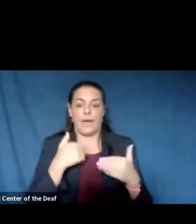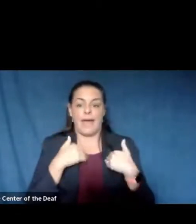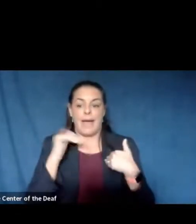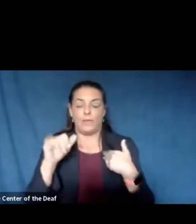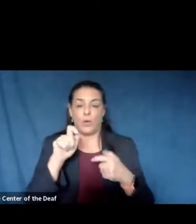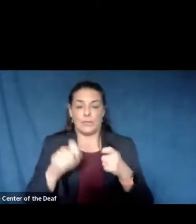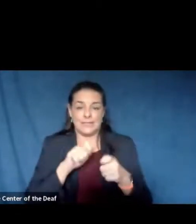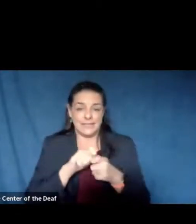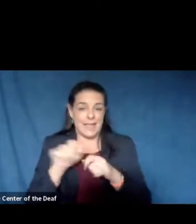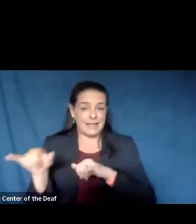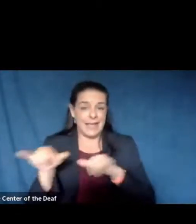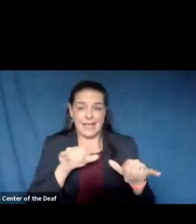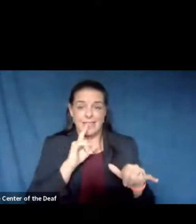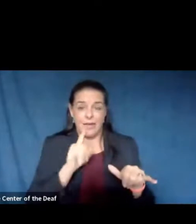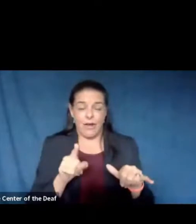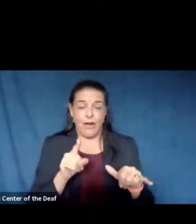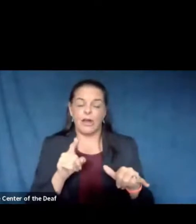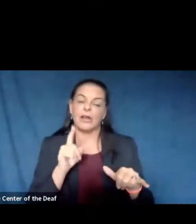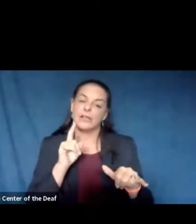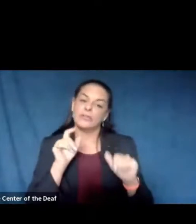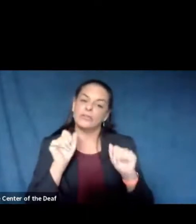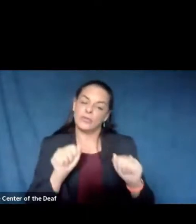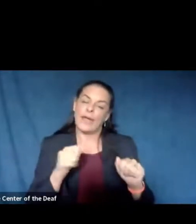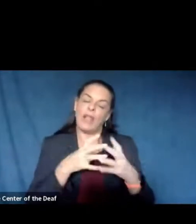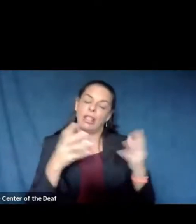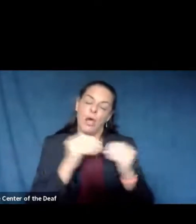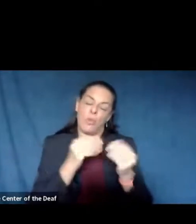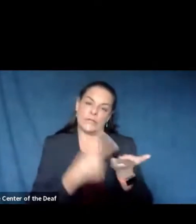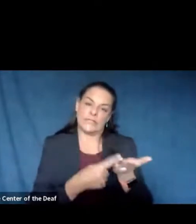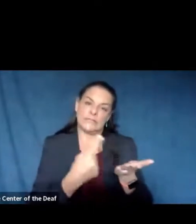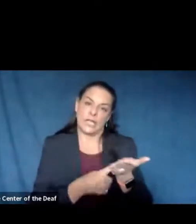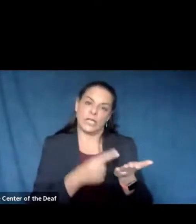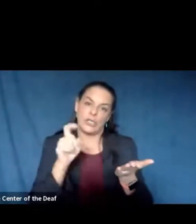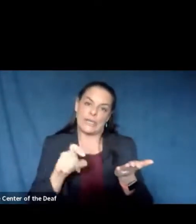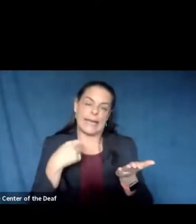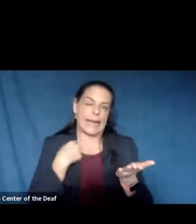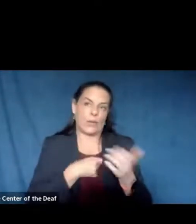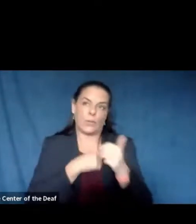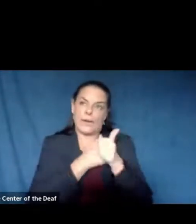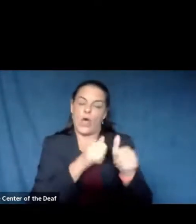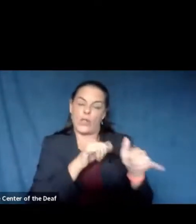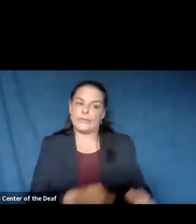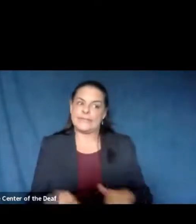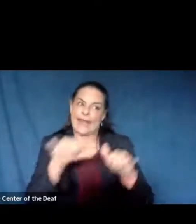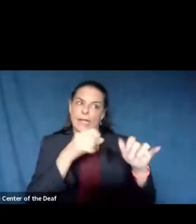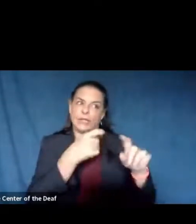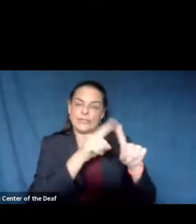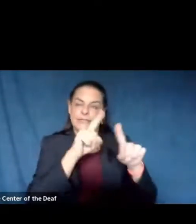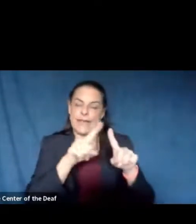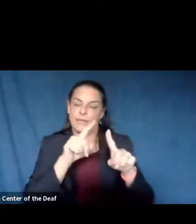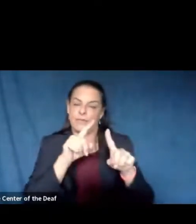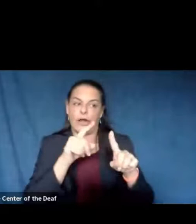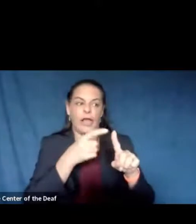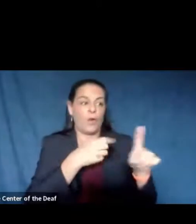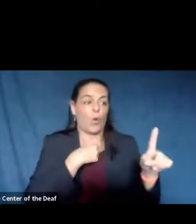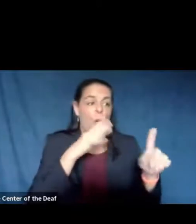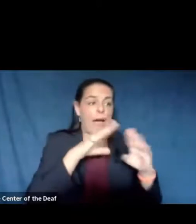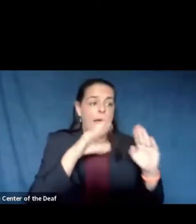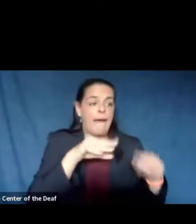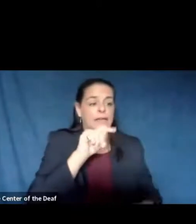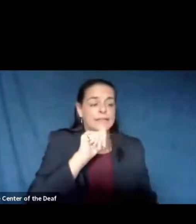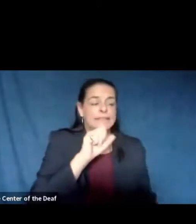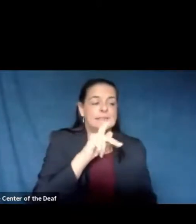those exactly the way they are. There's a lot of room for discussion. We went with kind of what the standards were in areas from the White House Task Force